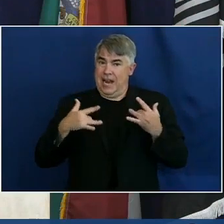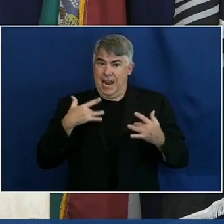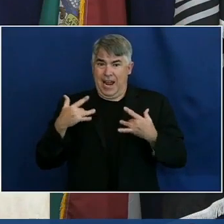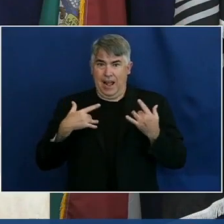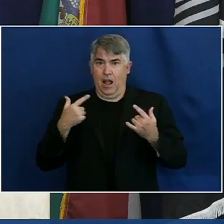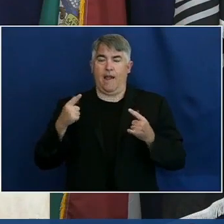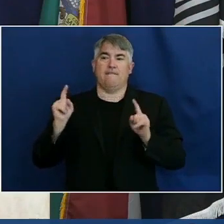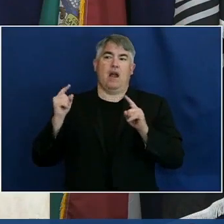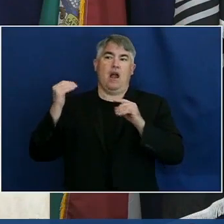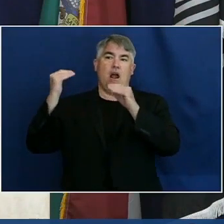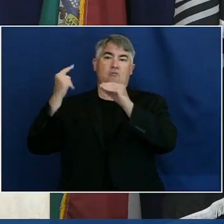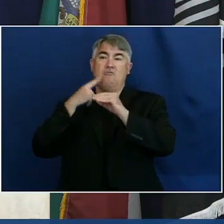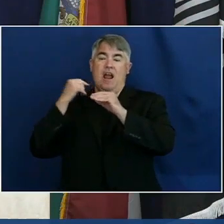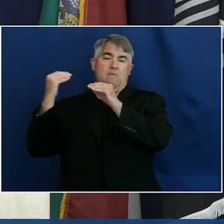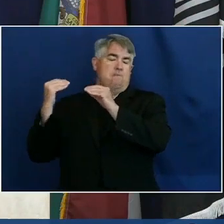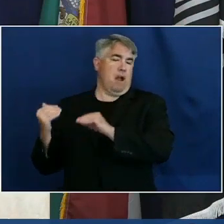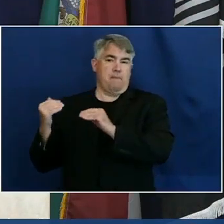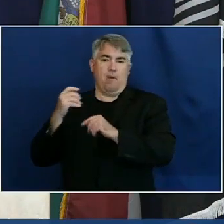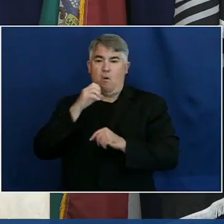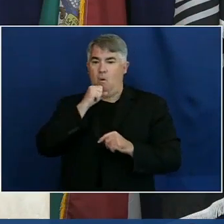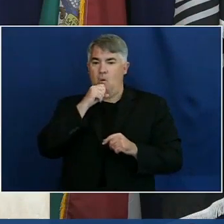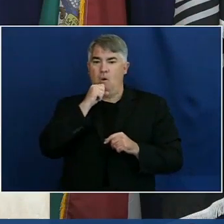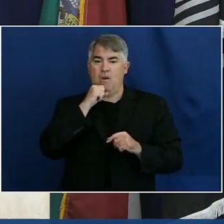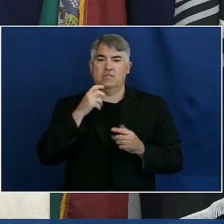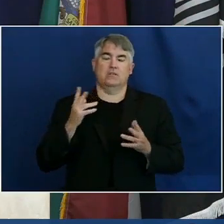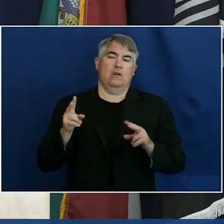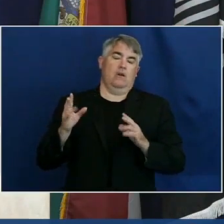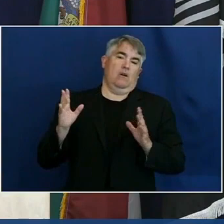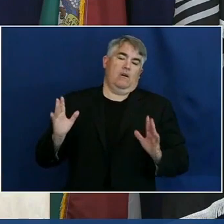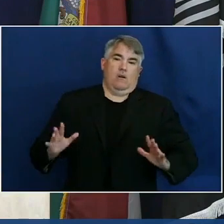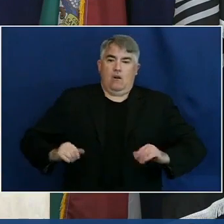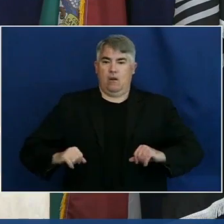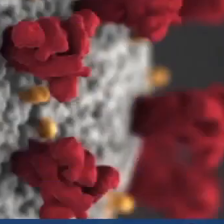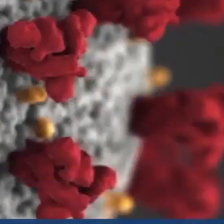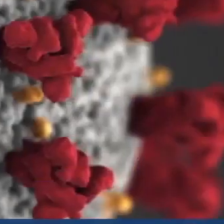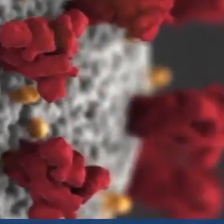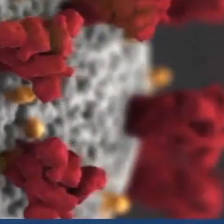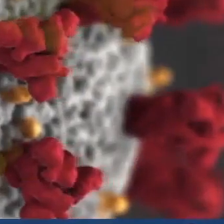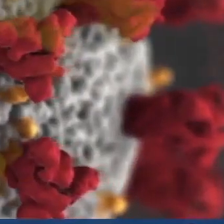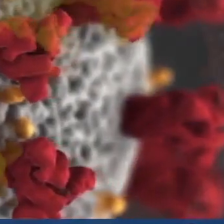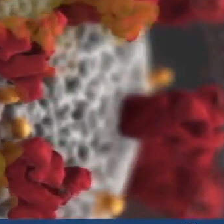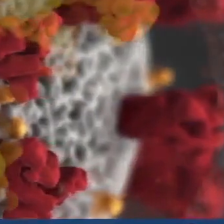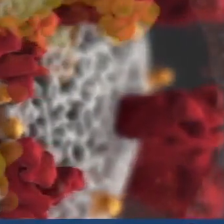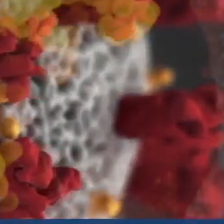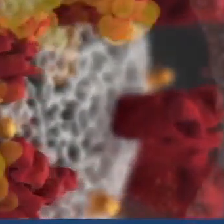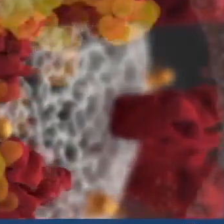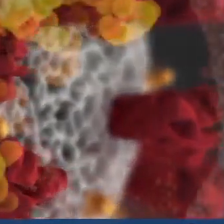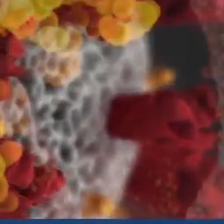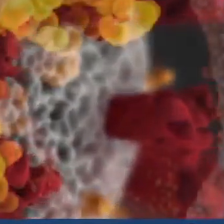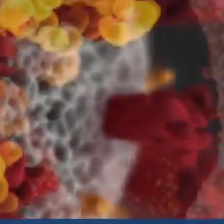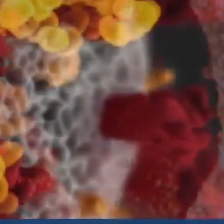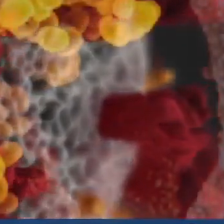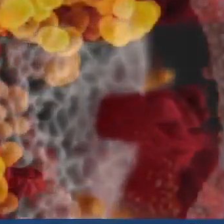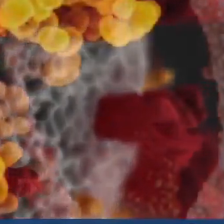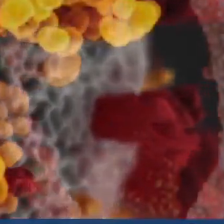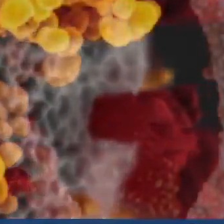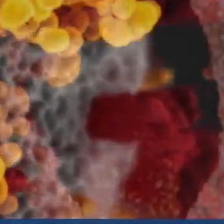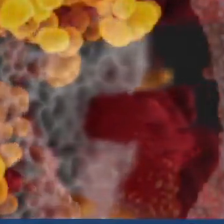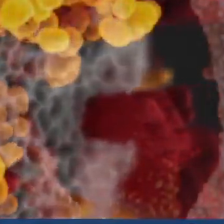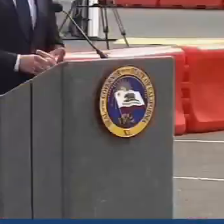the trajectory. Moving to orange, looking ahead to what's coming at June. June 15th is expected to bring an end to